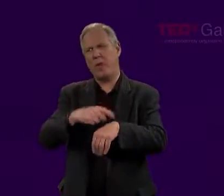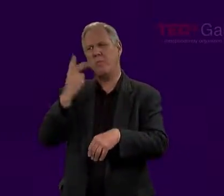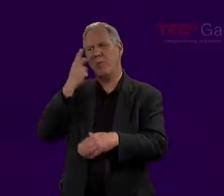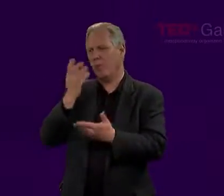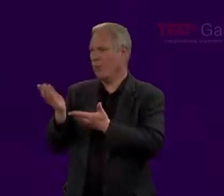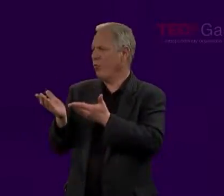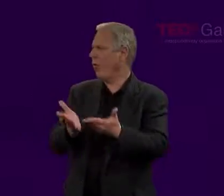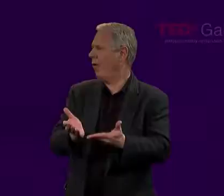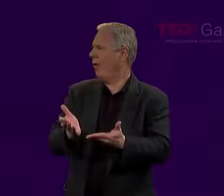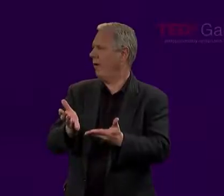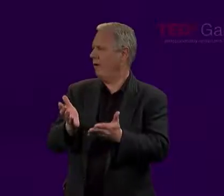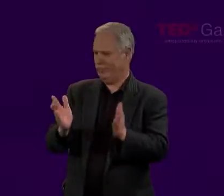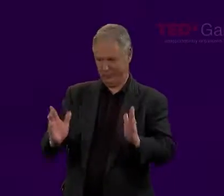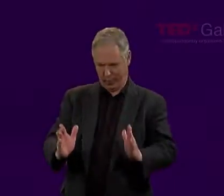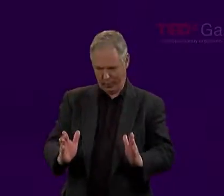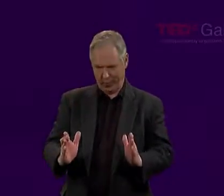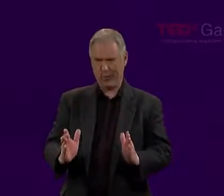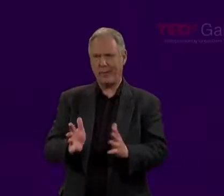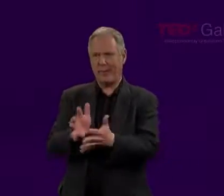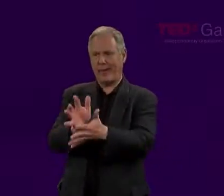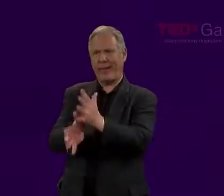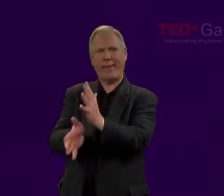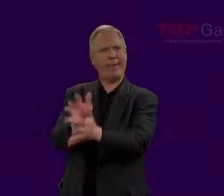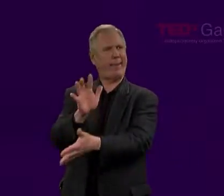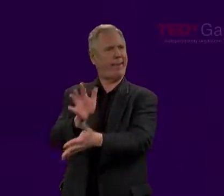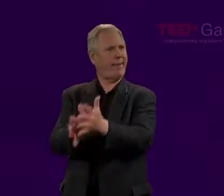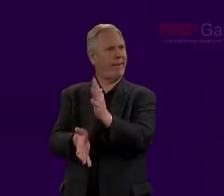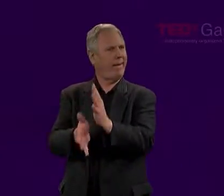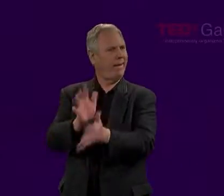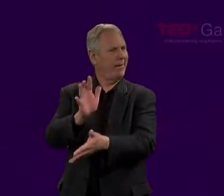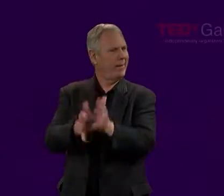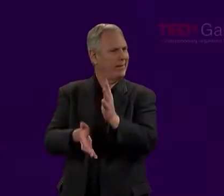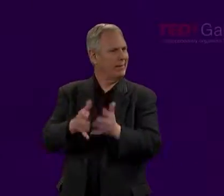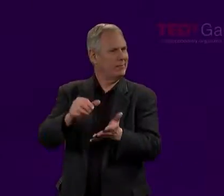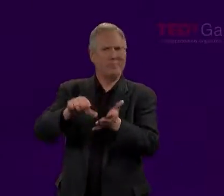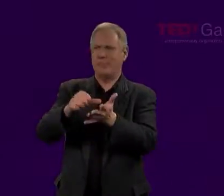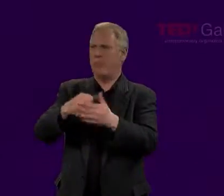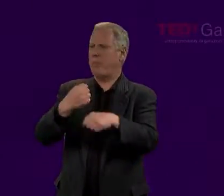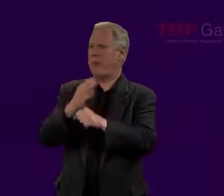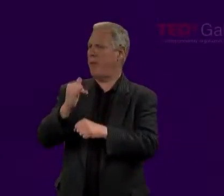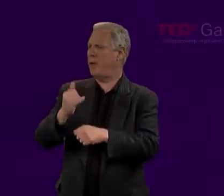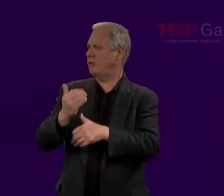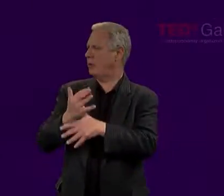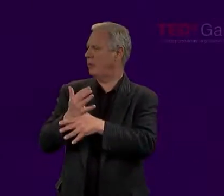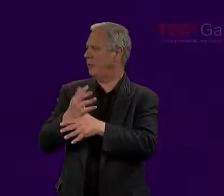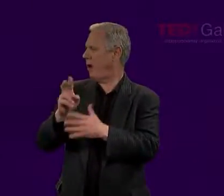And let's see, you come here, the hands moving up and down.